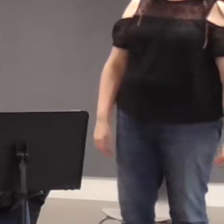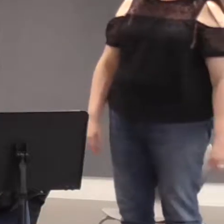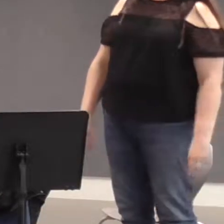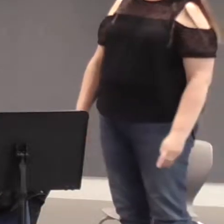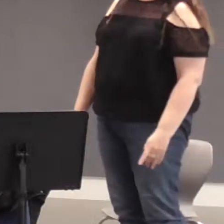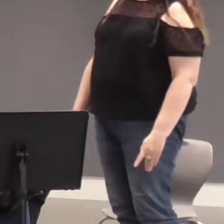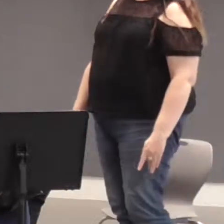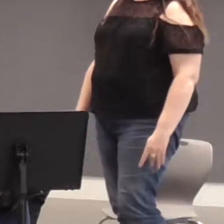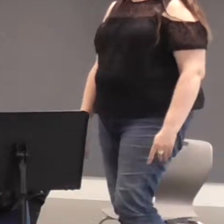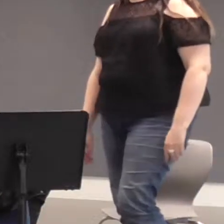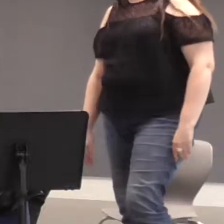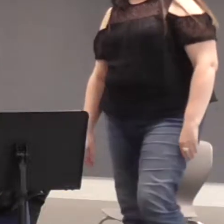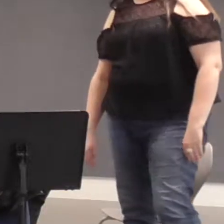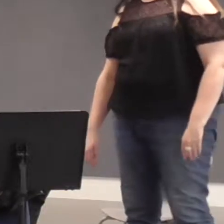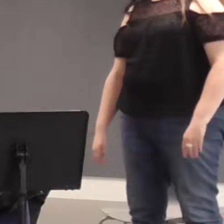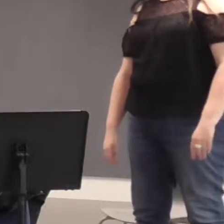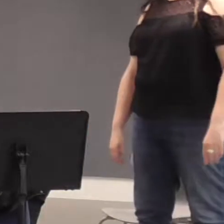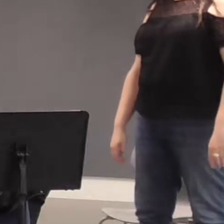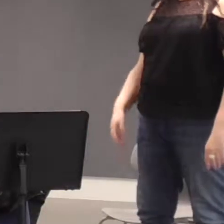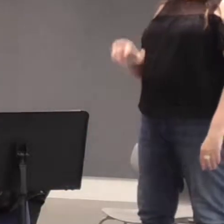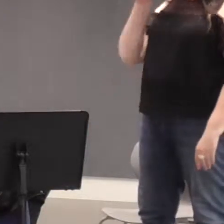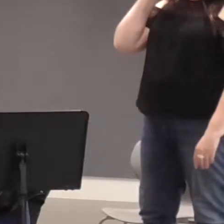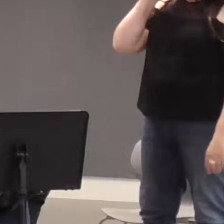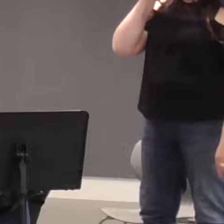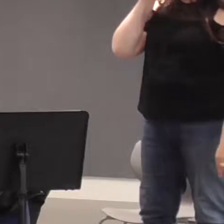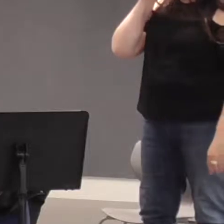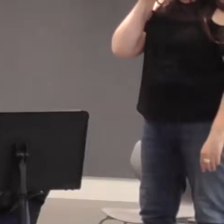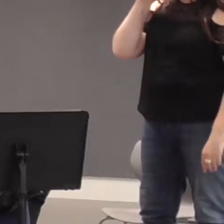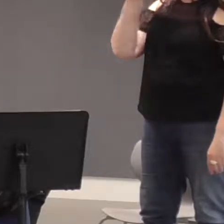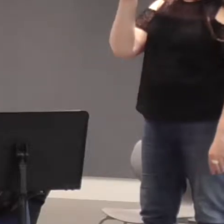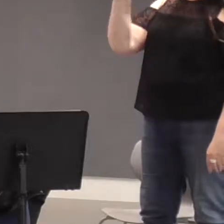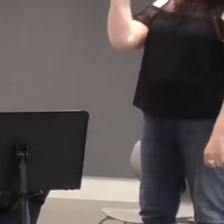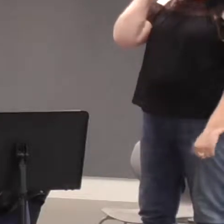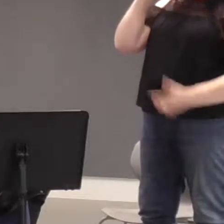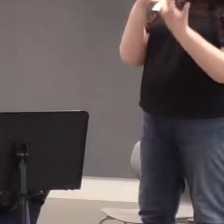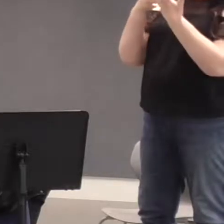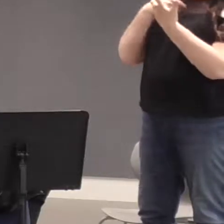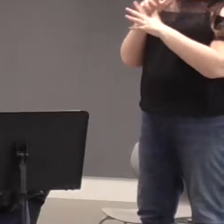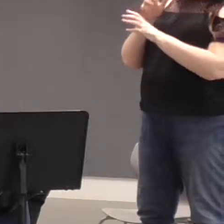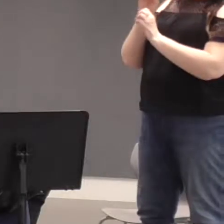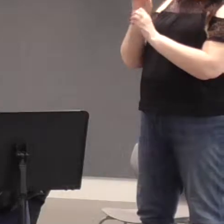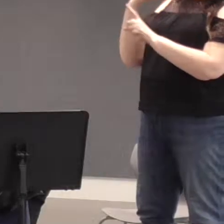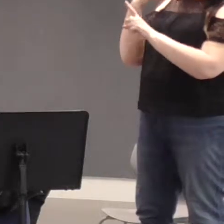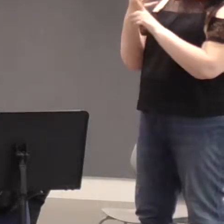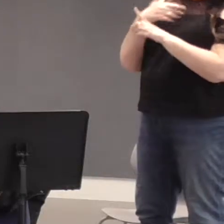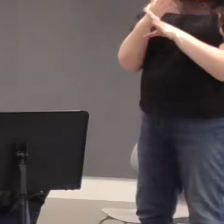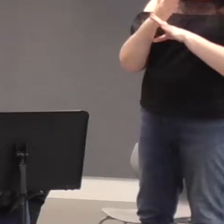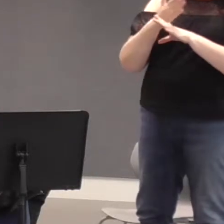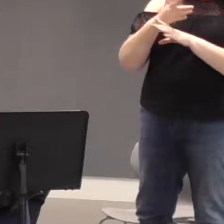extra loving, would it? You know how I told you all this time I've worked in the Buckets Factory?